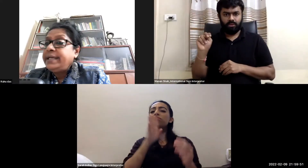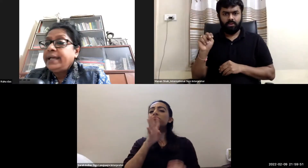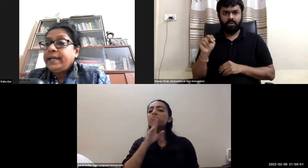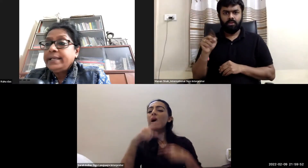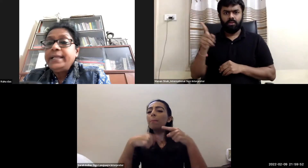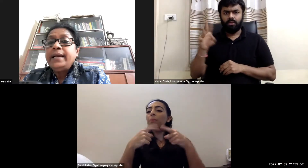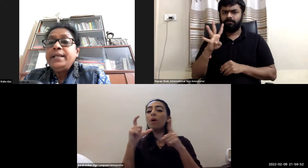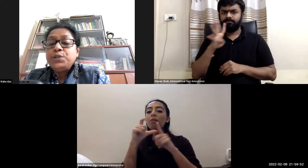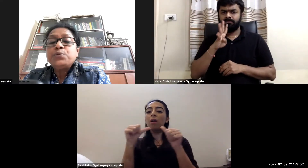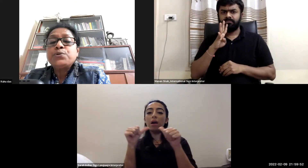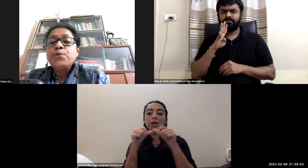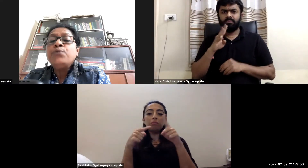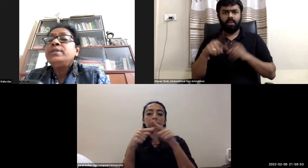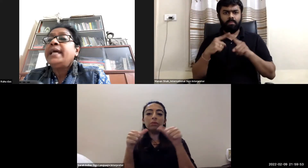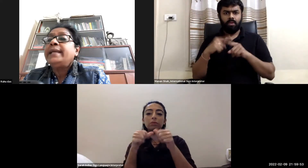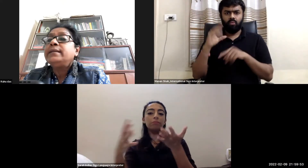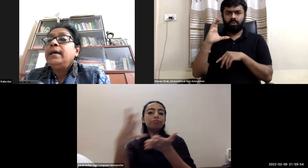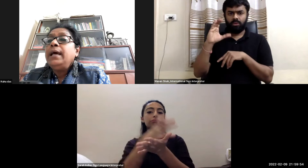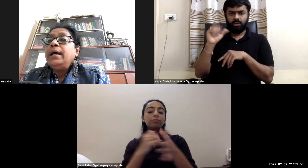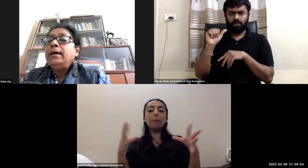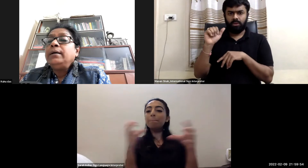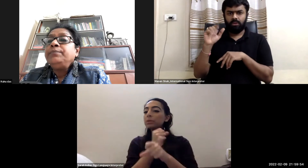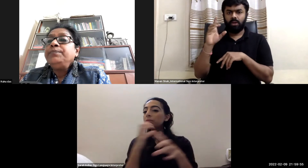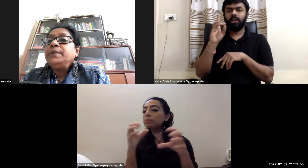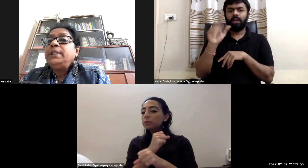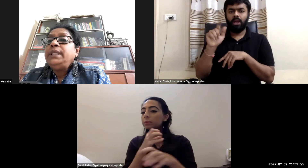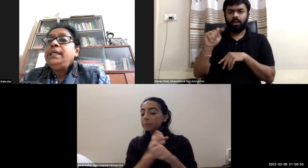his data has clearly shown that